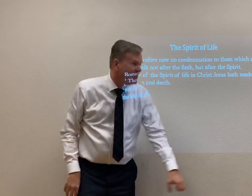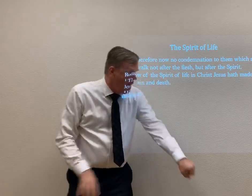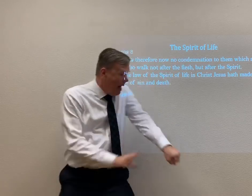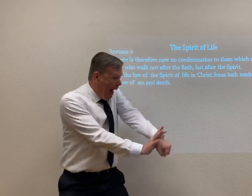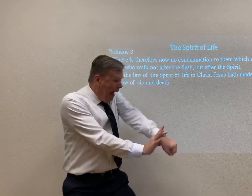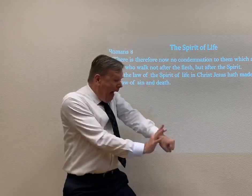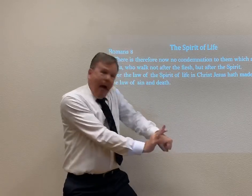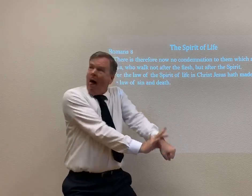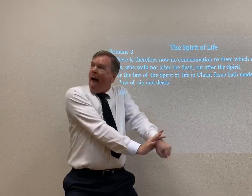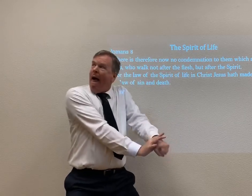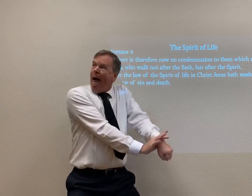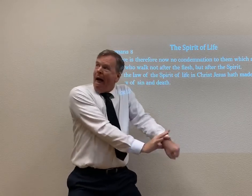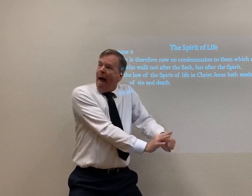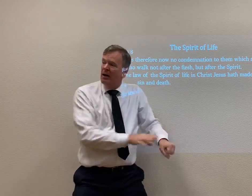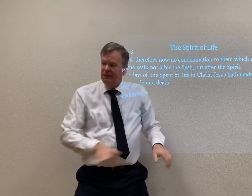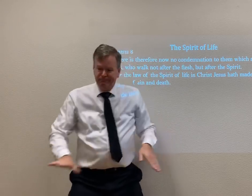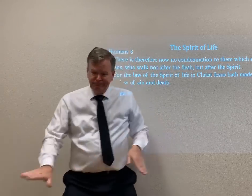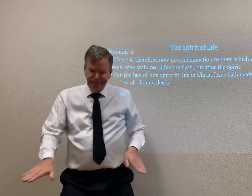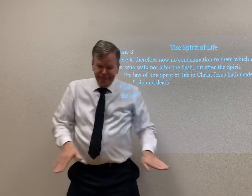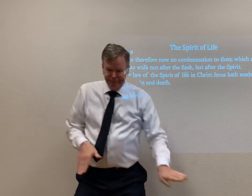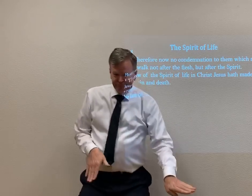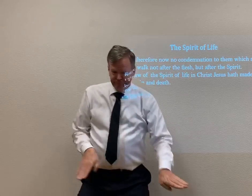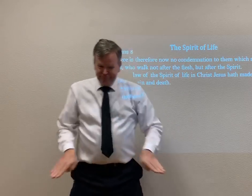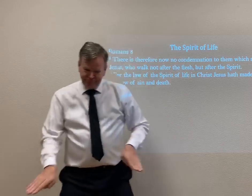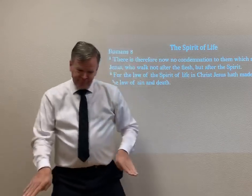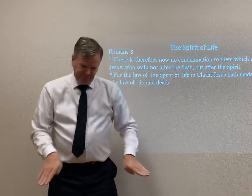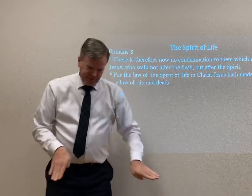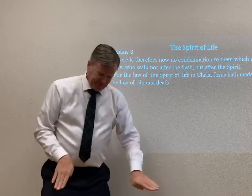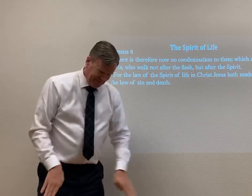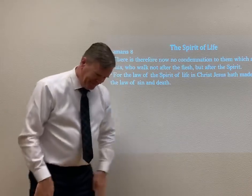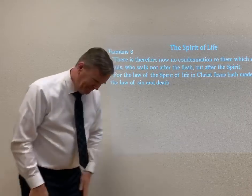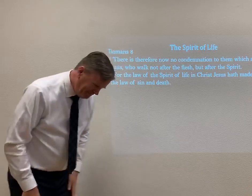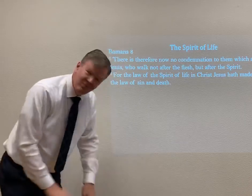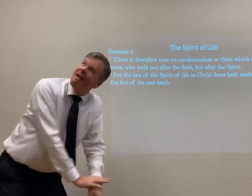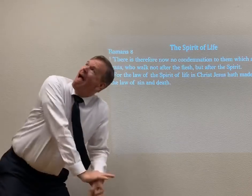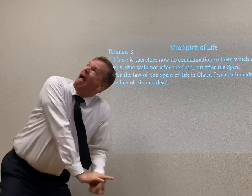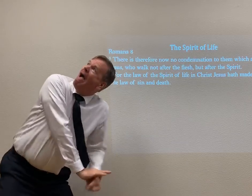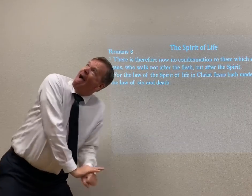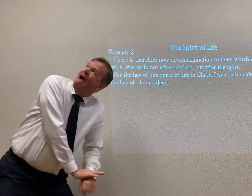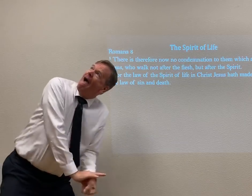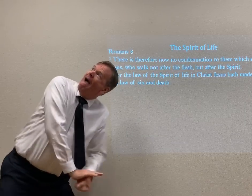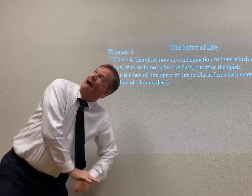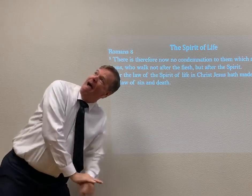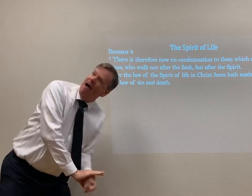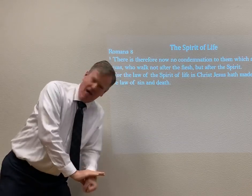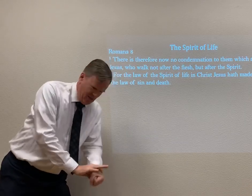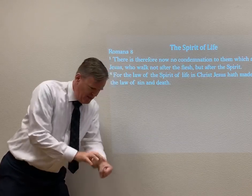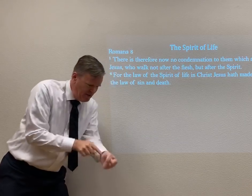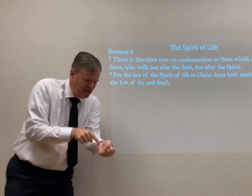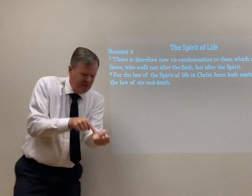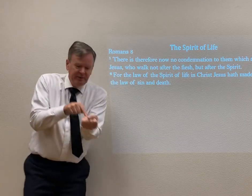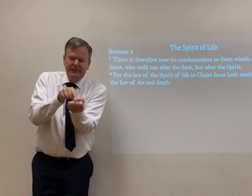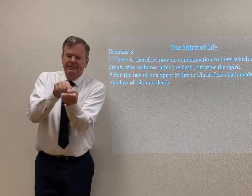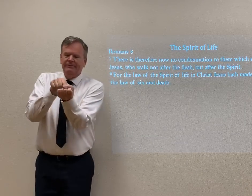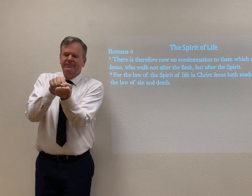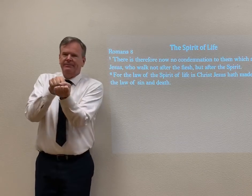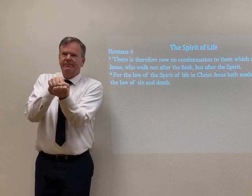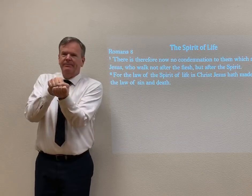want to willingly let go of some food. It's got its hand on food, regardless of whether or not it's caught. And so they're so focused